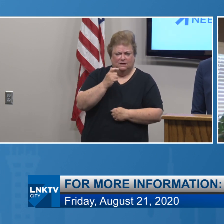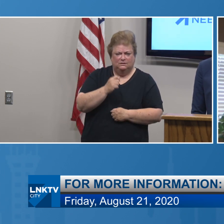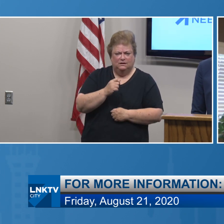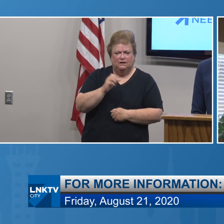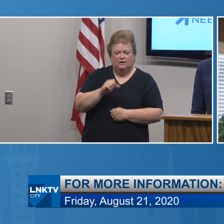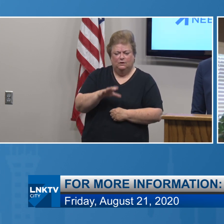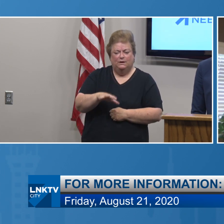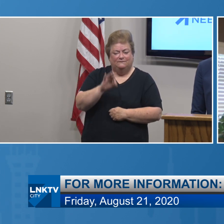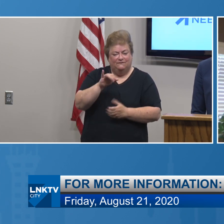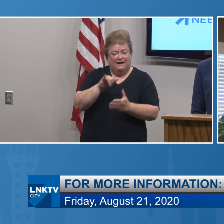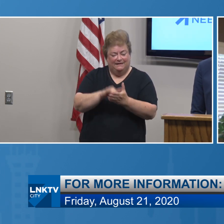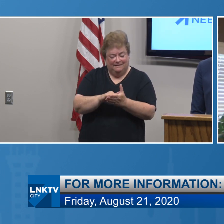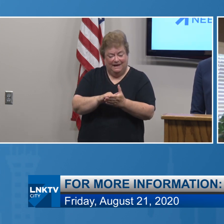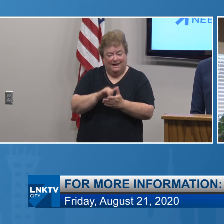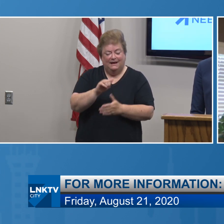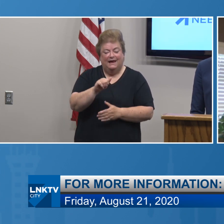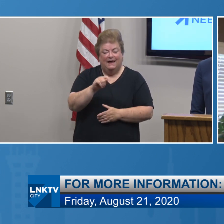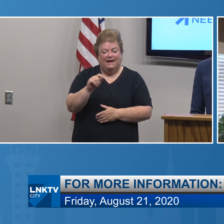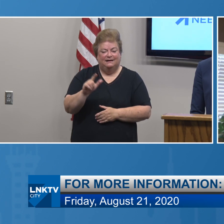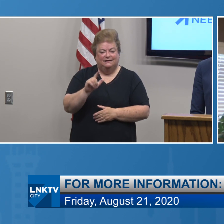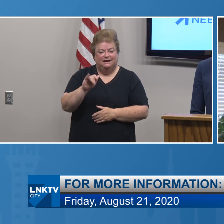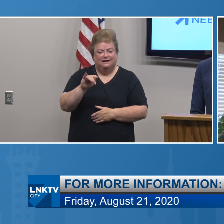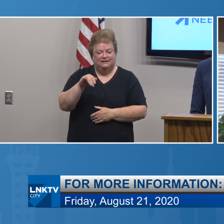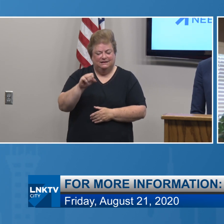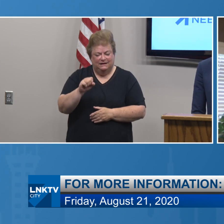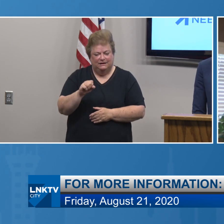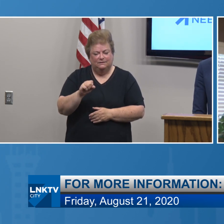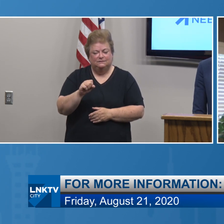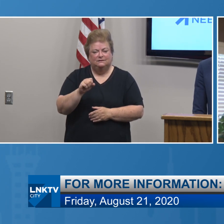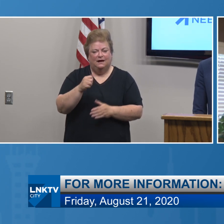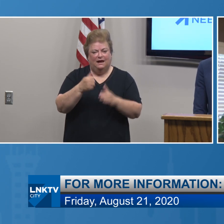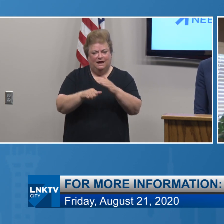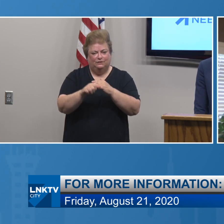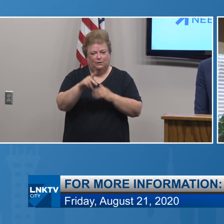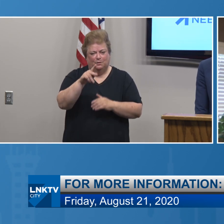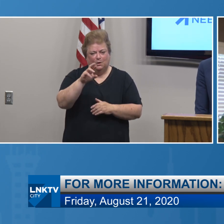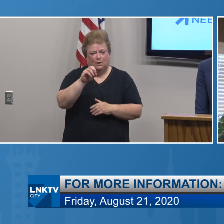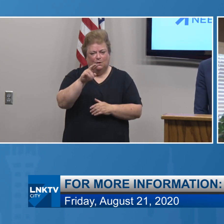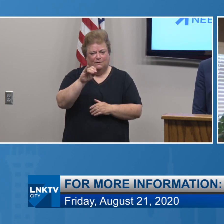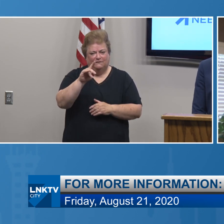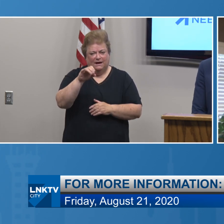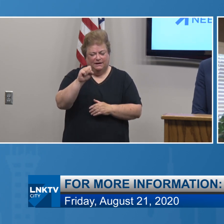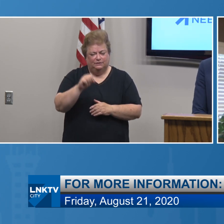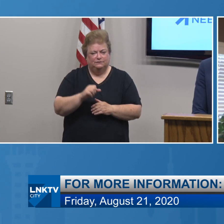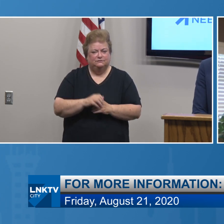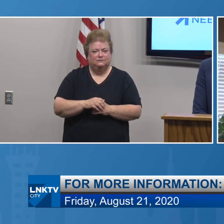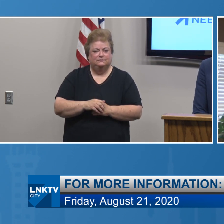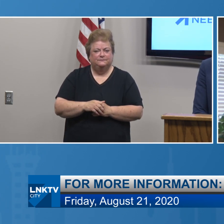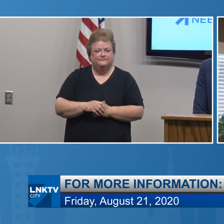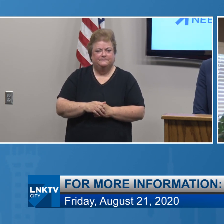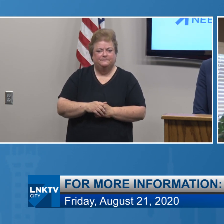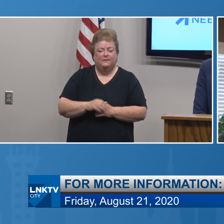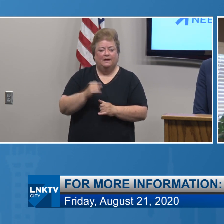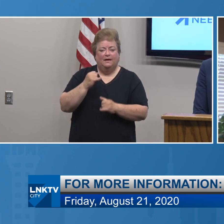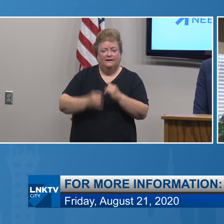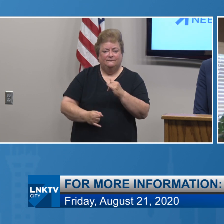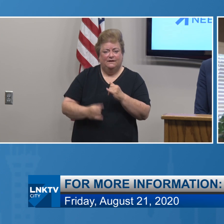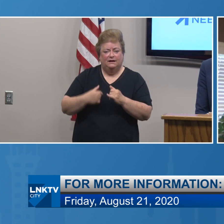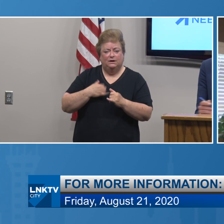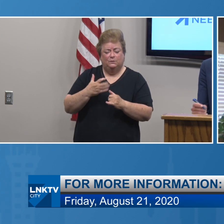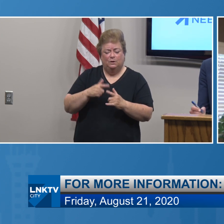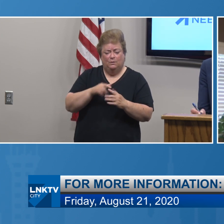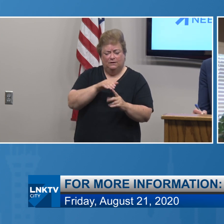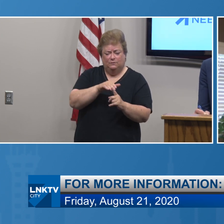at lincolnlittles.org under the Providers tab or on the Lincoln Littles Facebook page. Finally, we want to